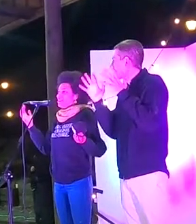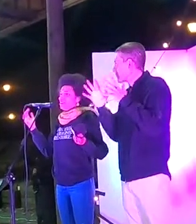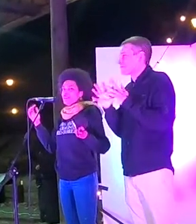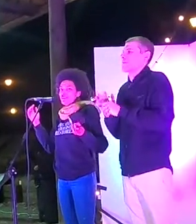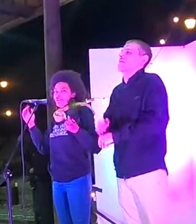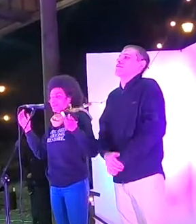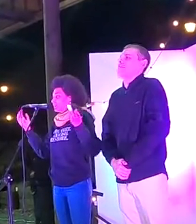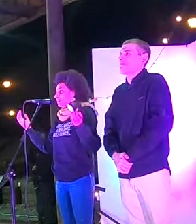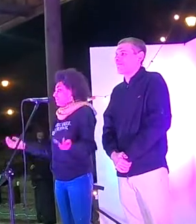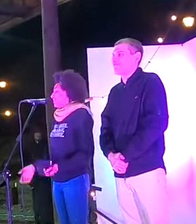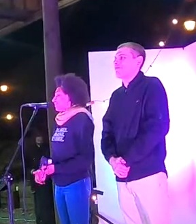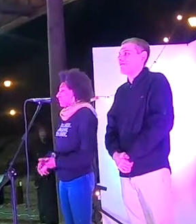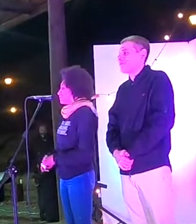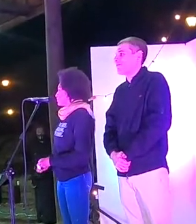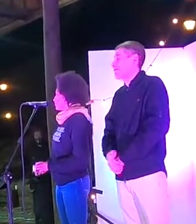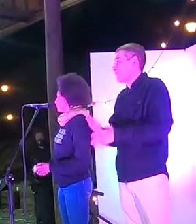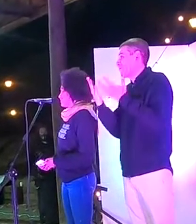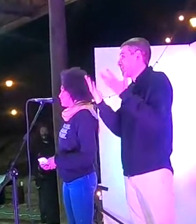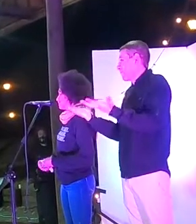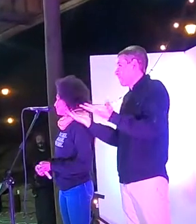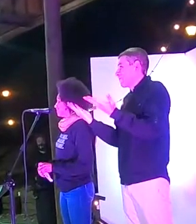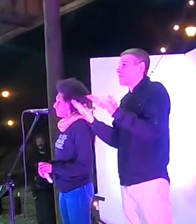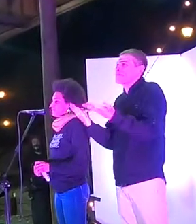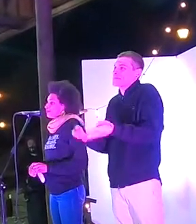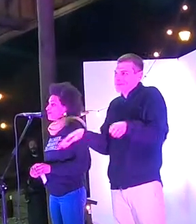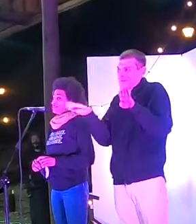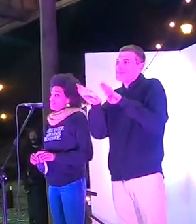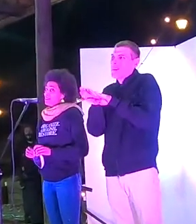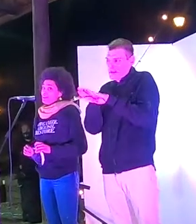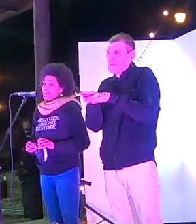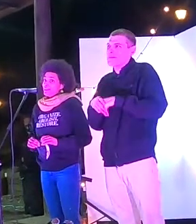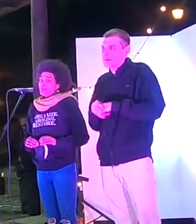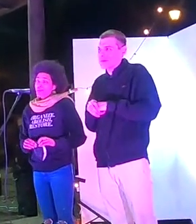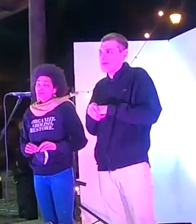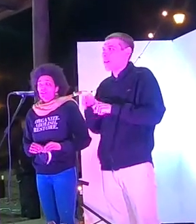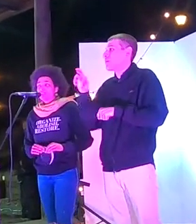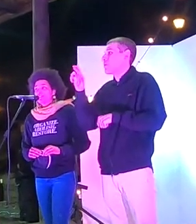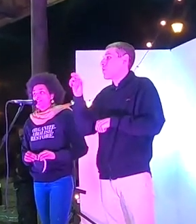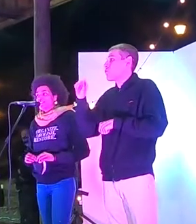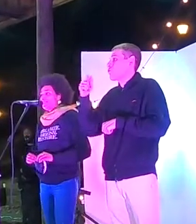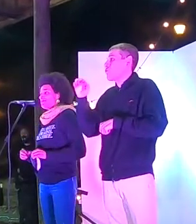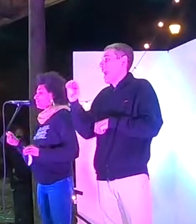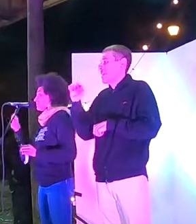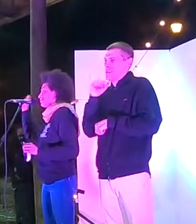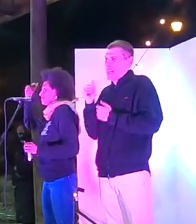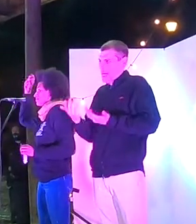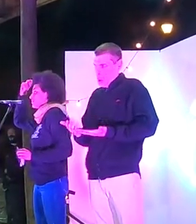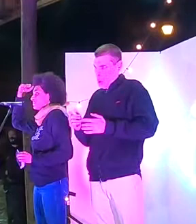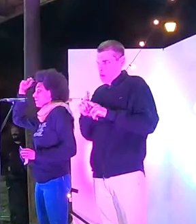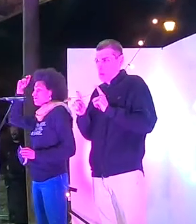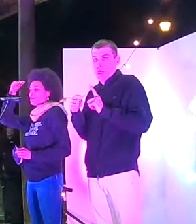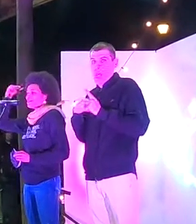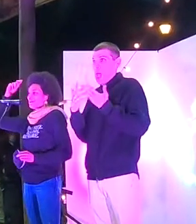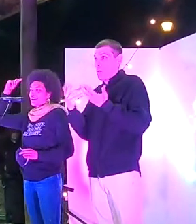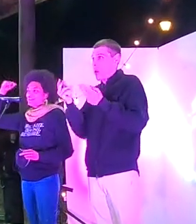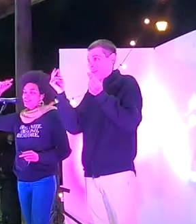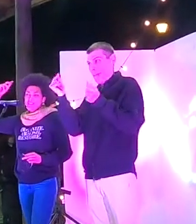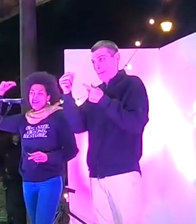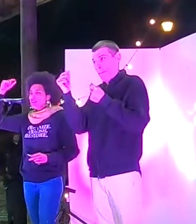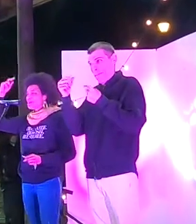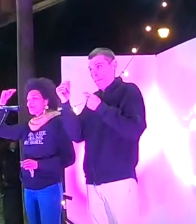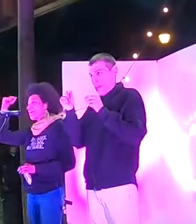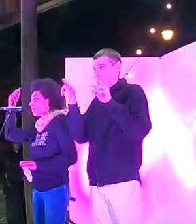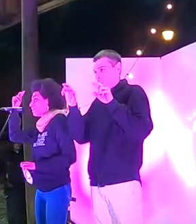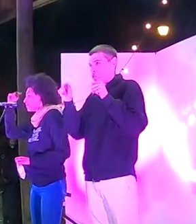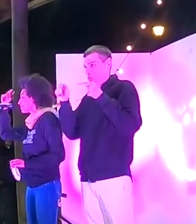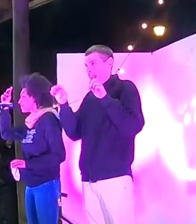Everybody, we are at a close here. Rage is not here, but I would love to give them some snaps for the energy